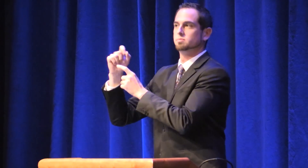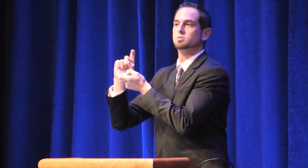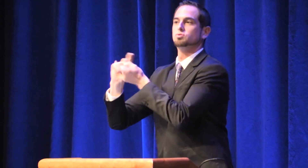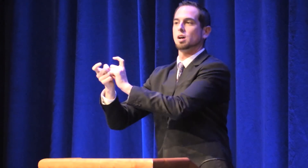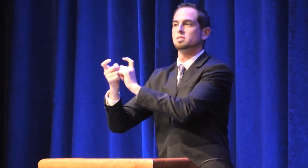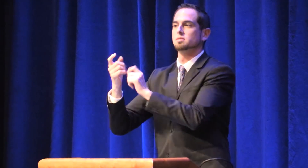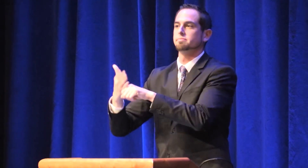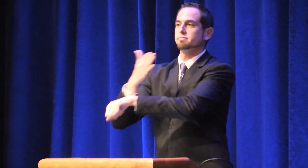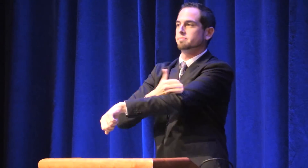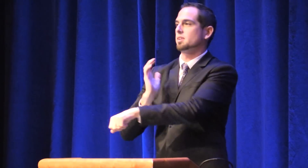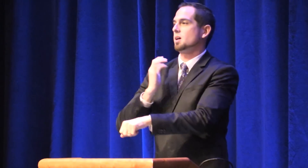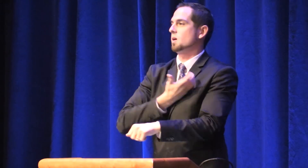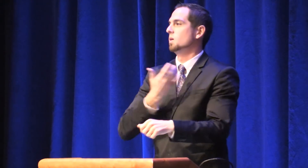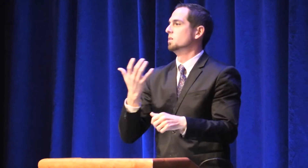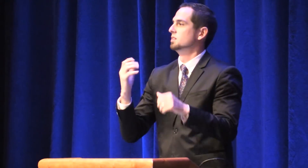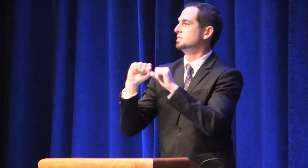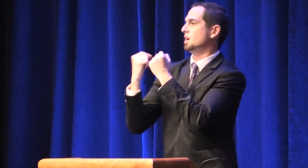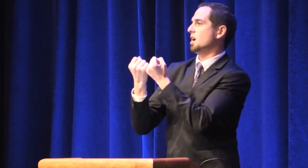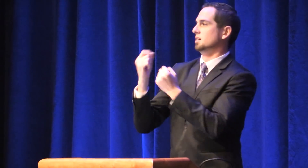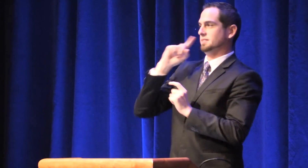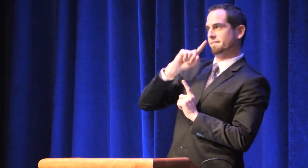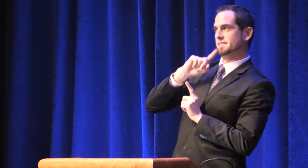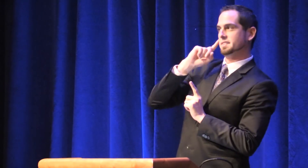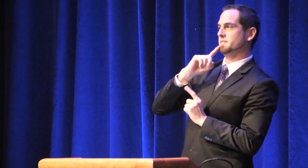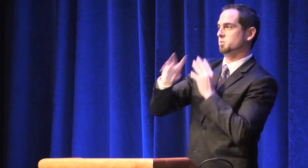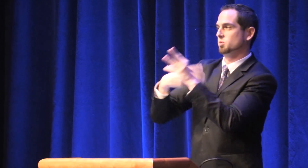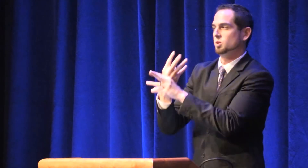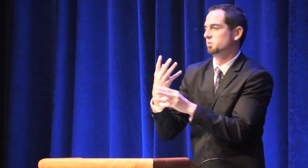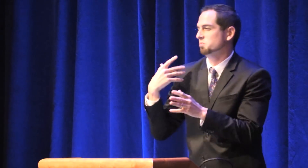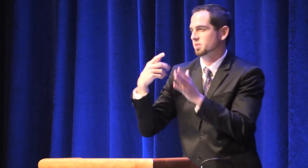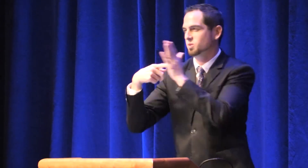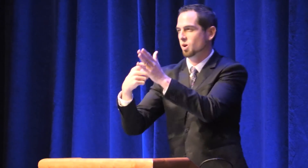can to sparkle in media coverage.